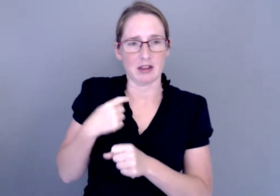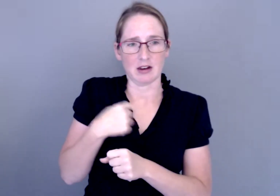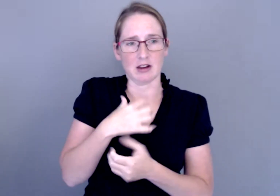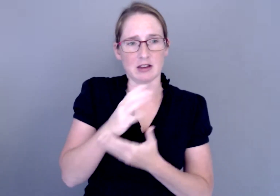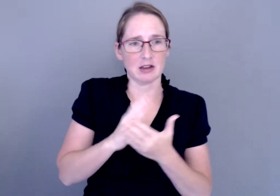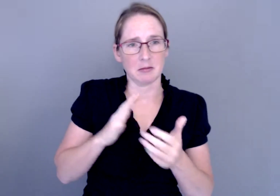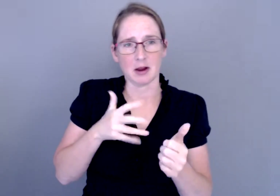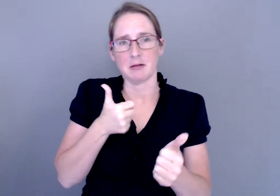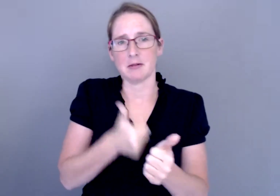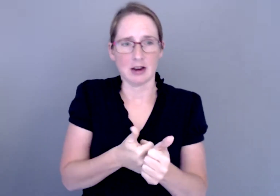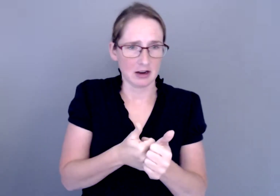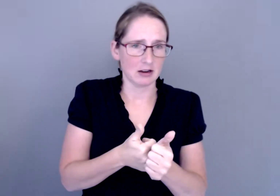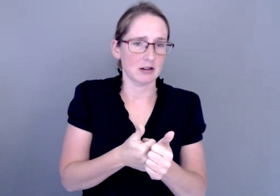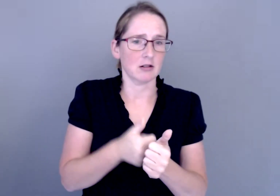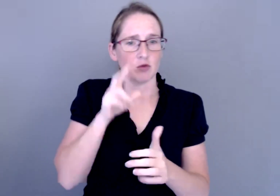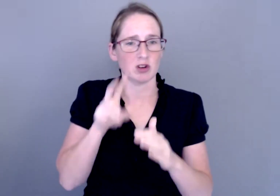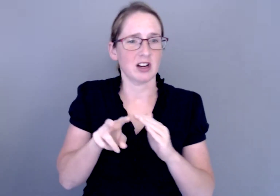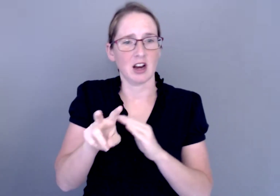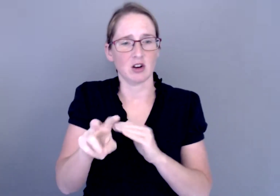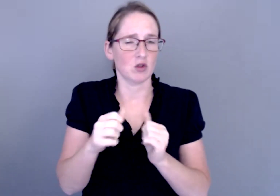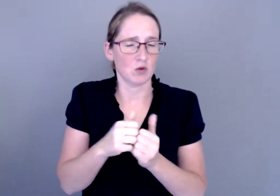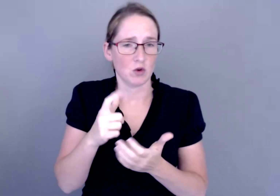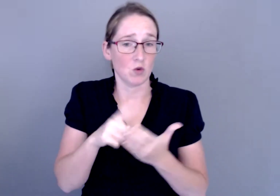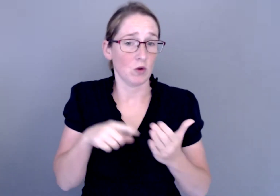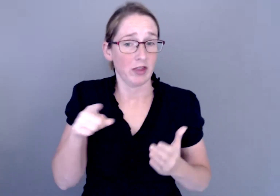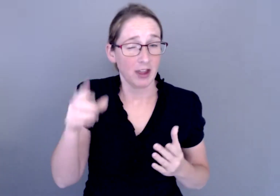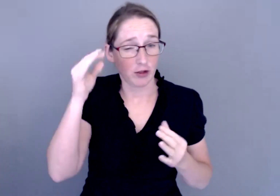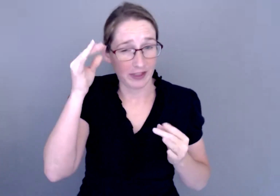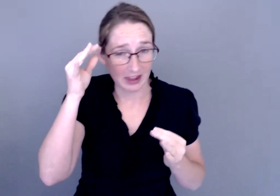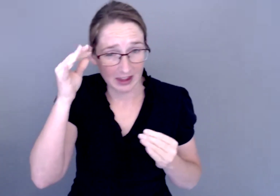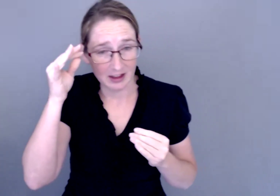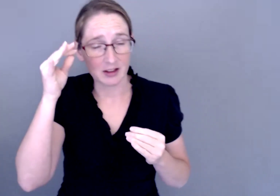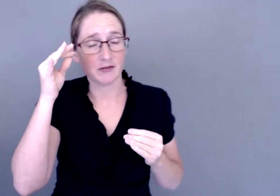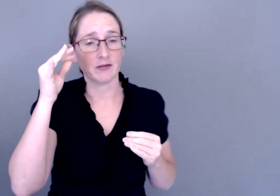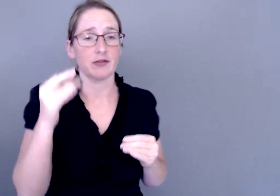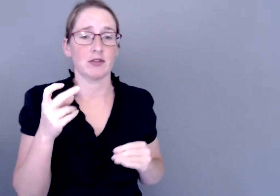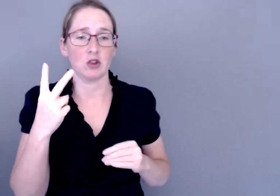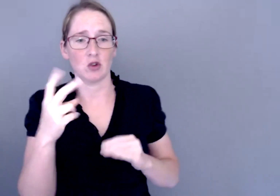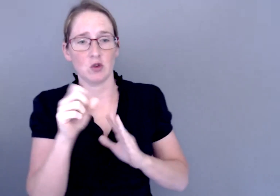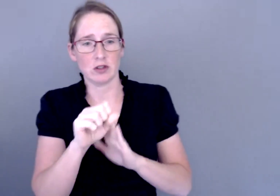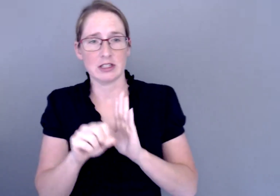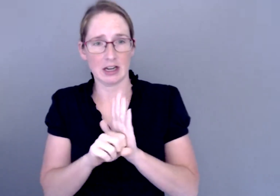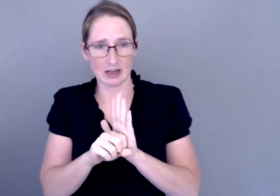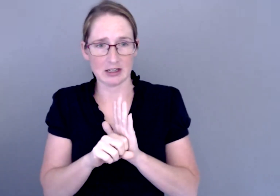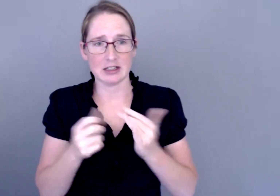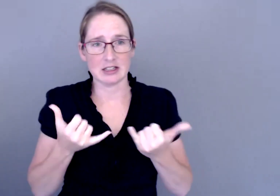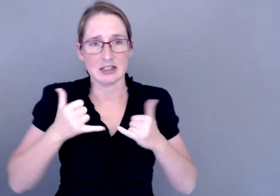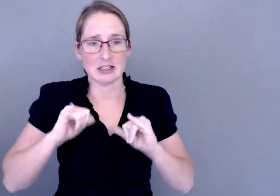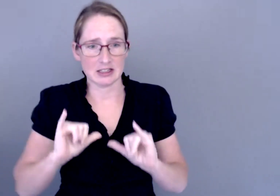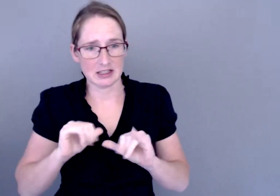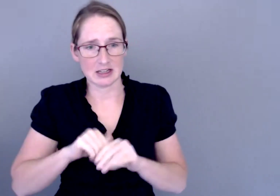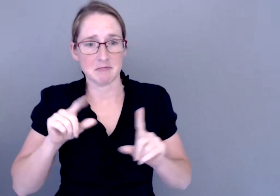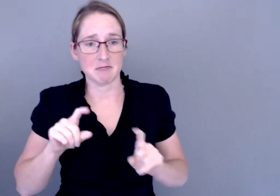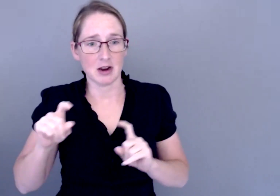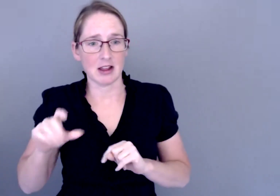updated projections on what they are thinking. There are two states that are still in pilot, and they